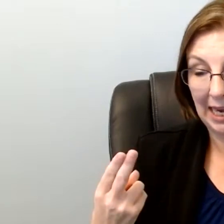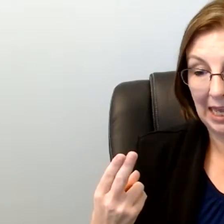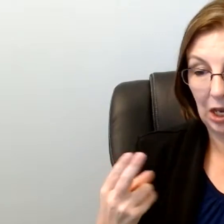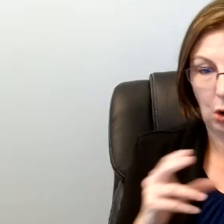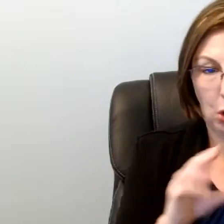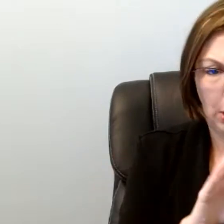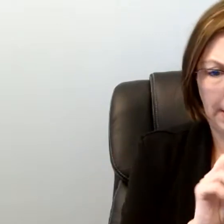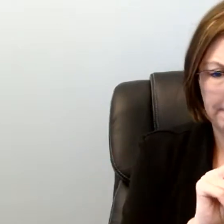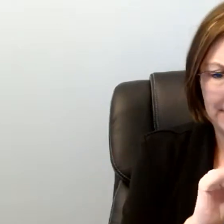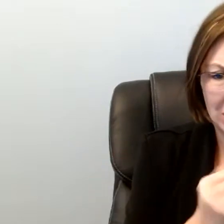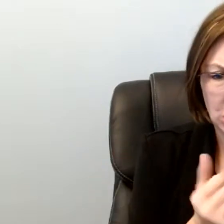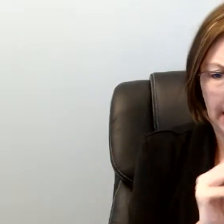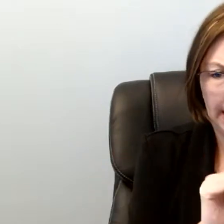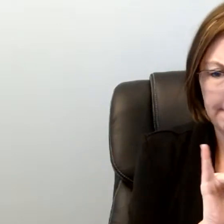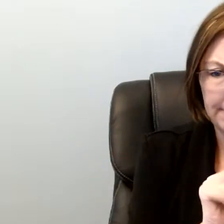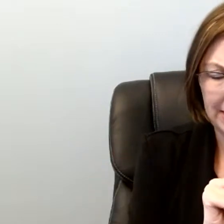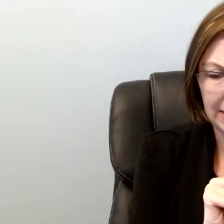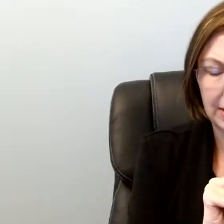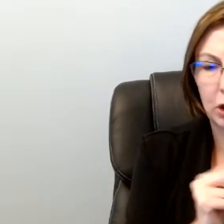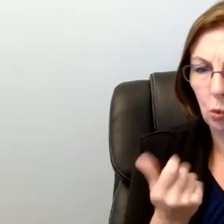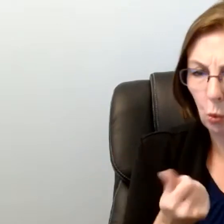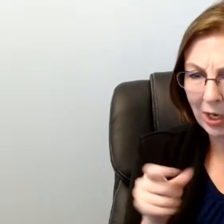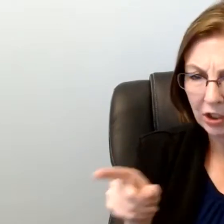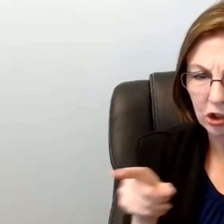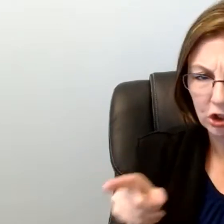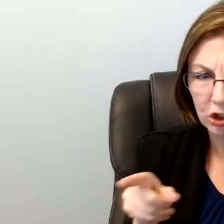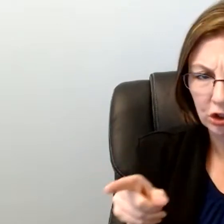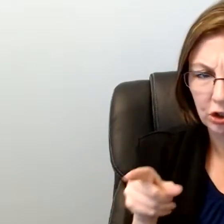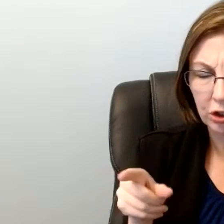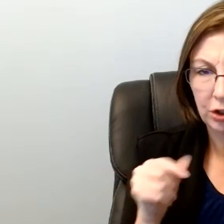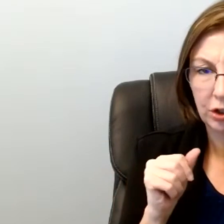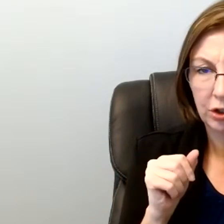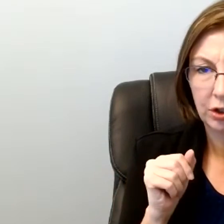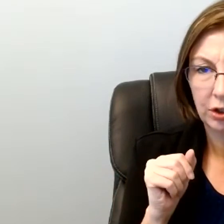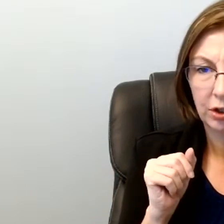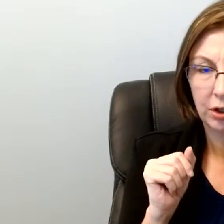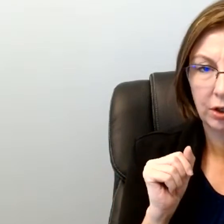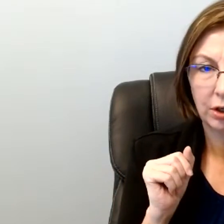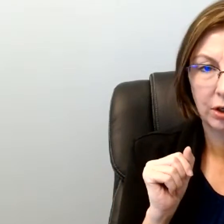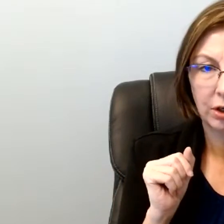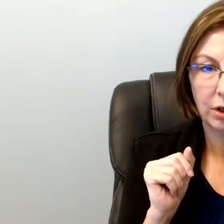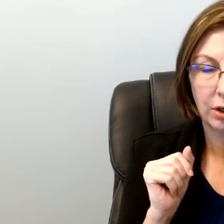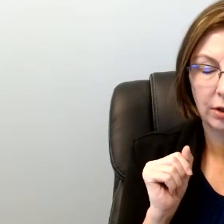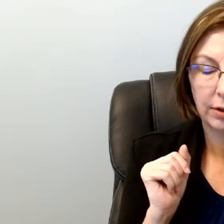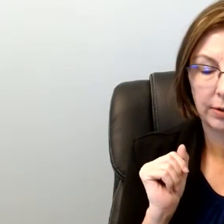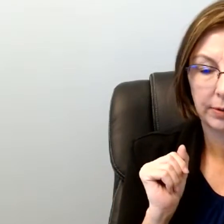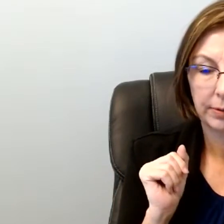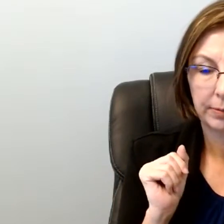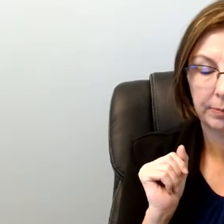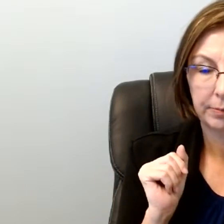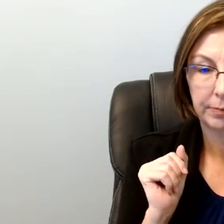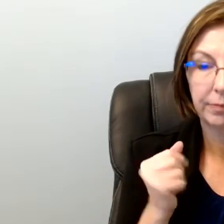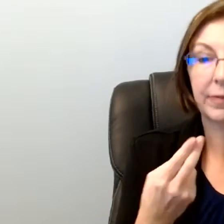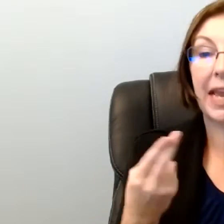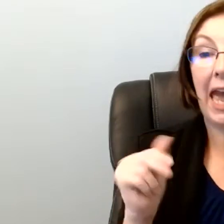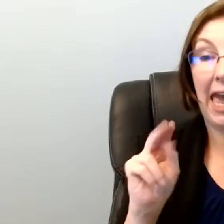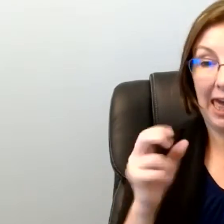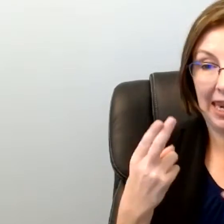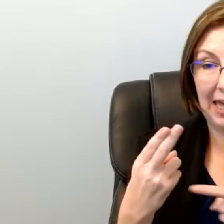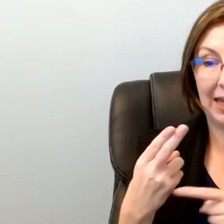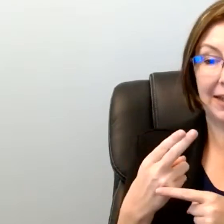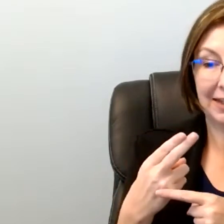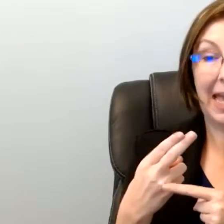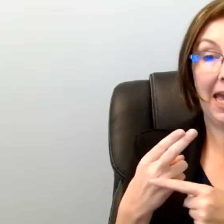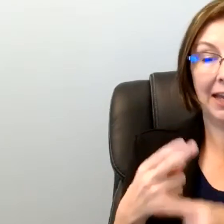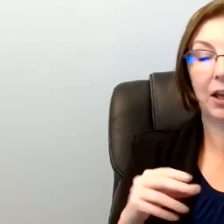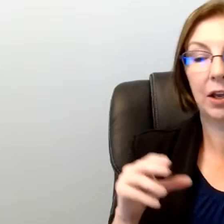or Benjamin for the report. Which one of you two colleagues will be delivering? Hannah's. All right.